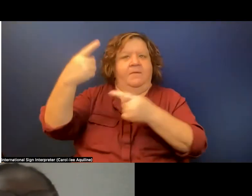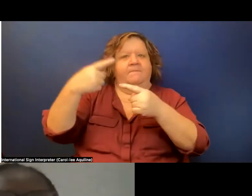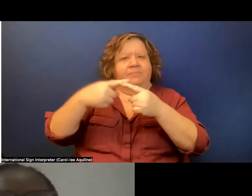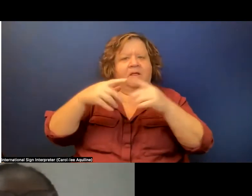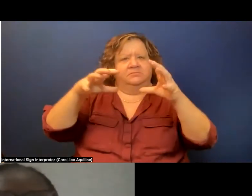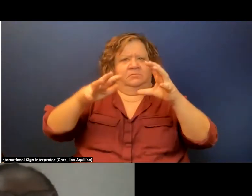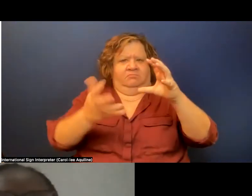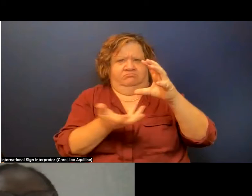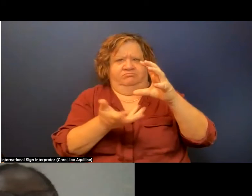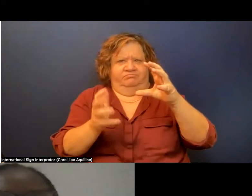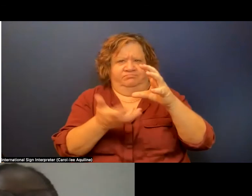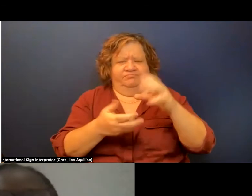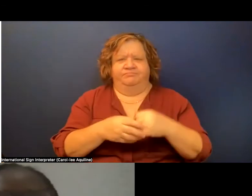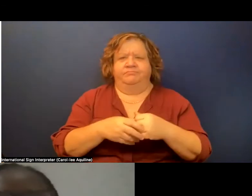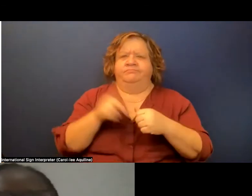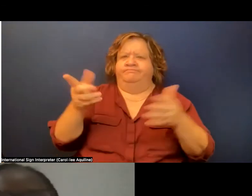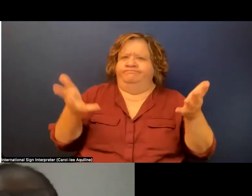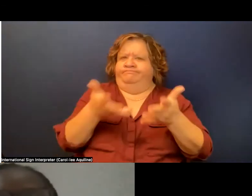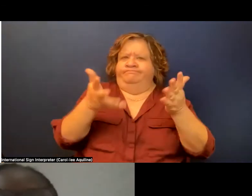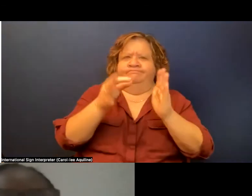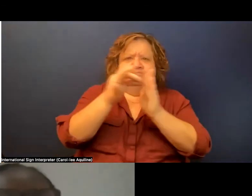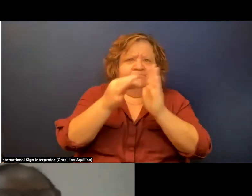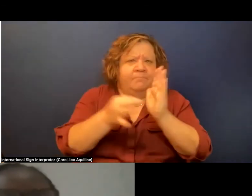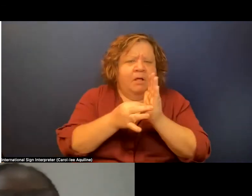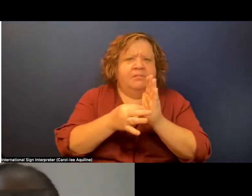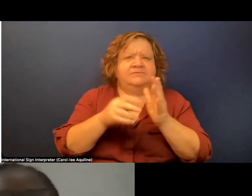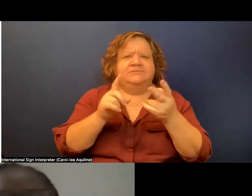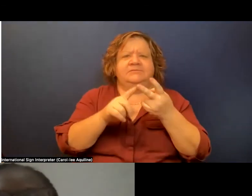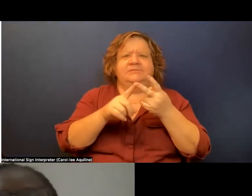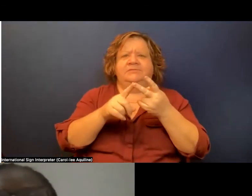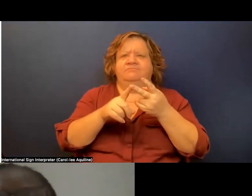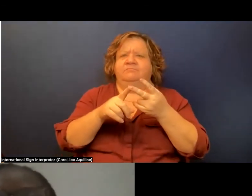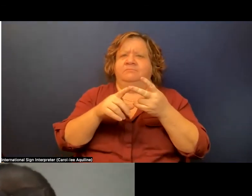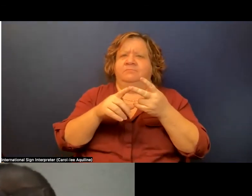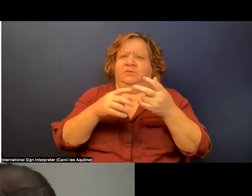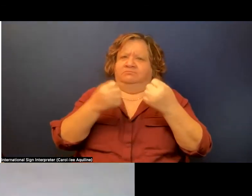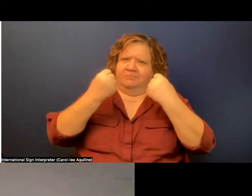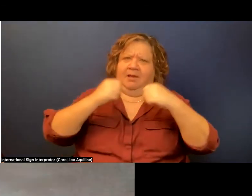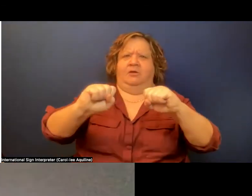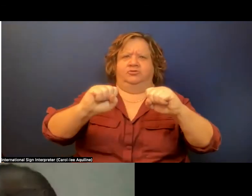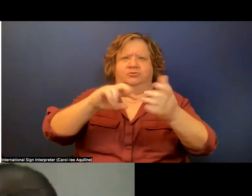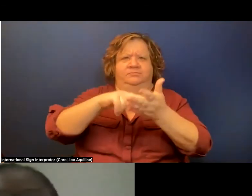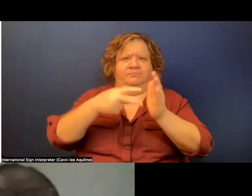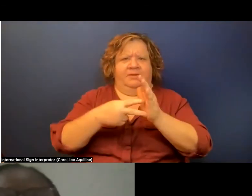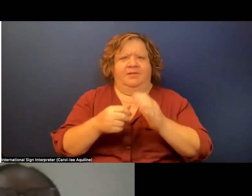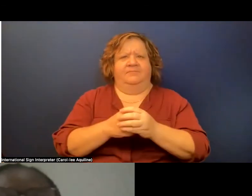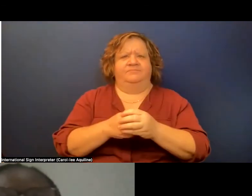influencing, and implementation. She has contributed to national, regional, and global policies, including Ghana's medium-term National Development